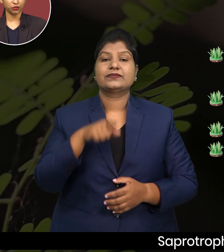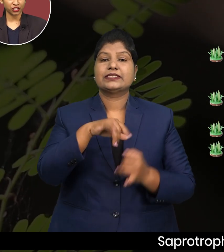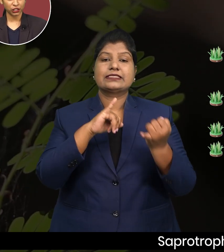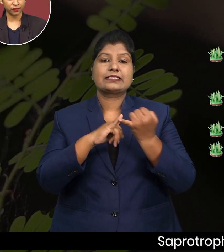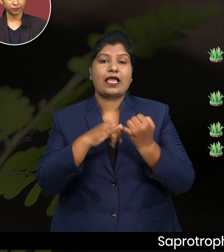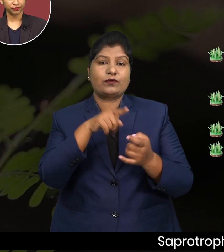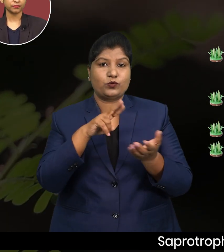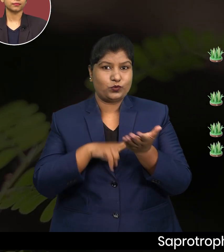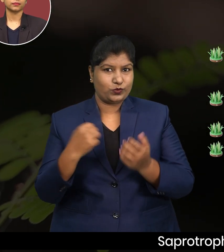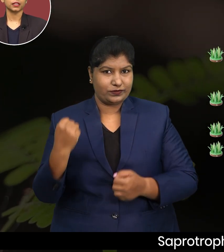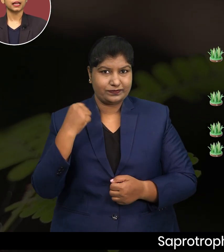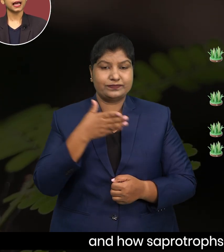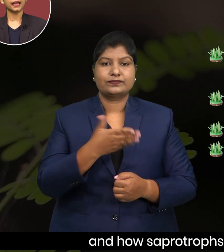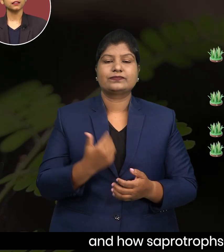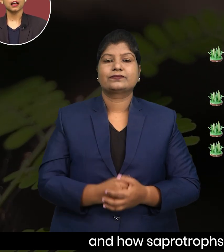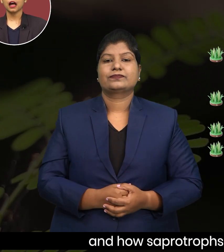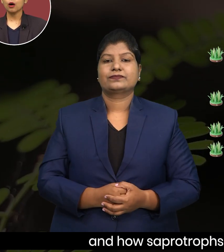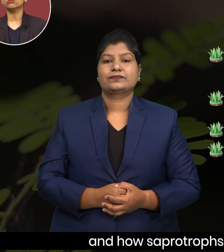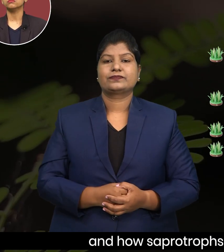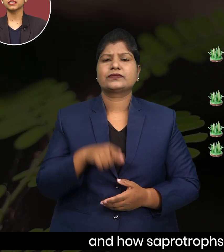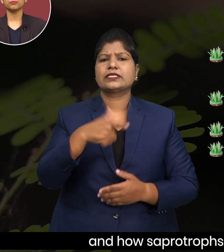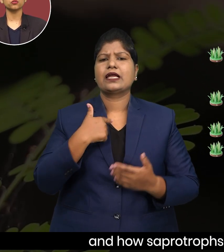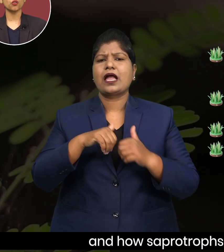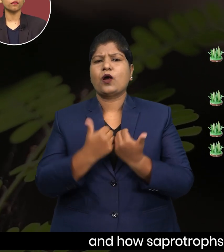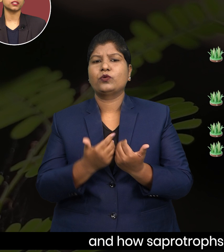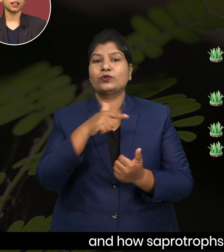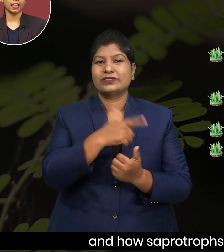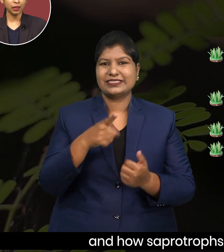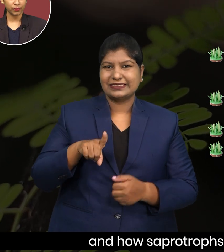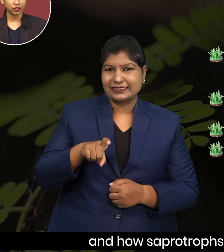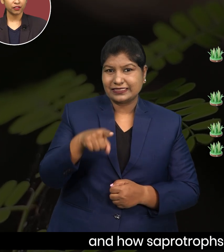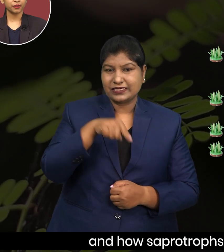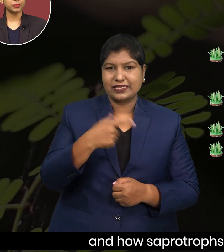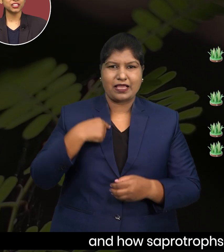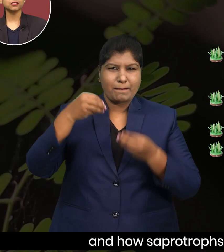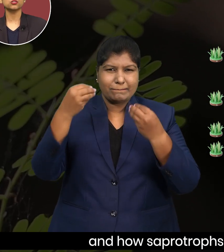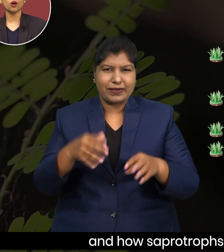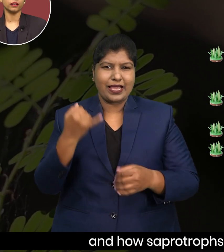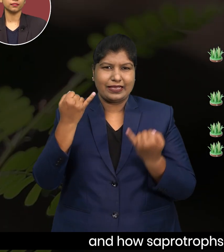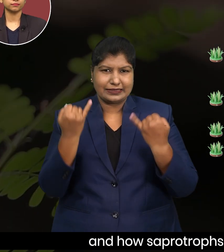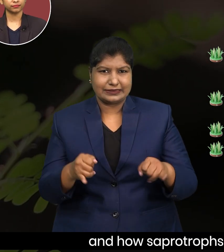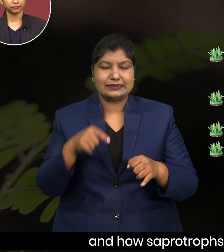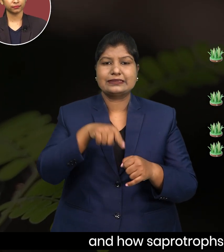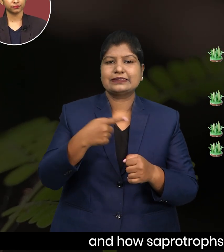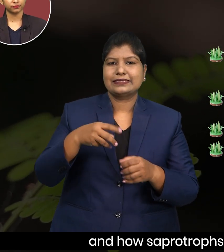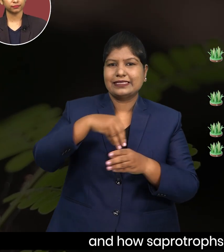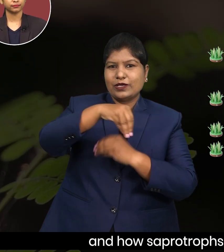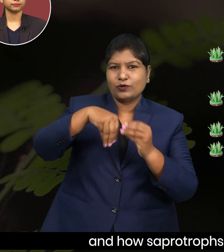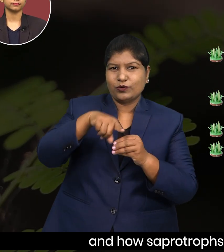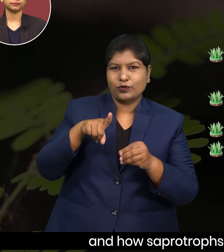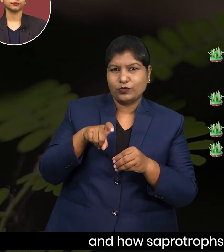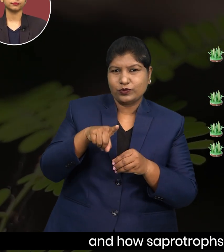Saprotrophic nutrition and how saprotrophs help replenish the soil.